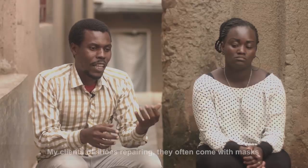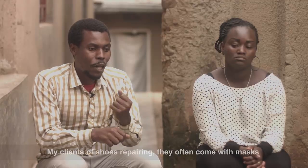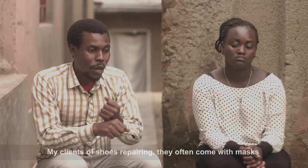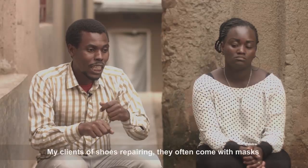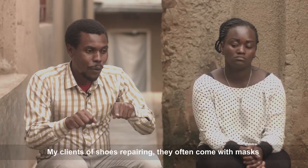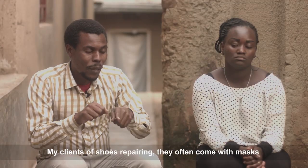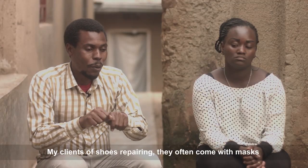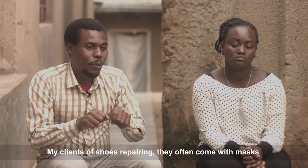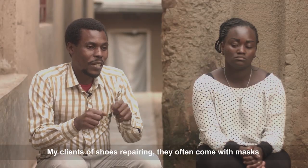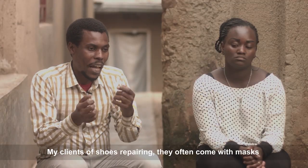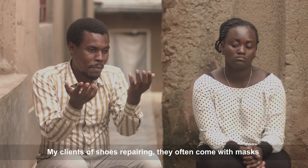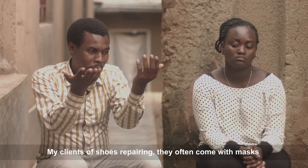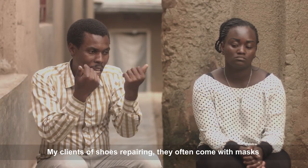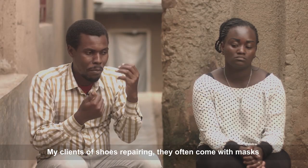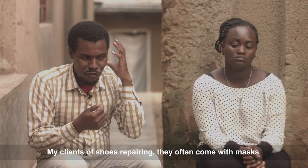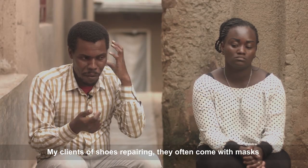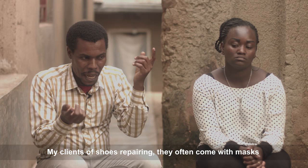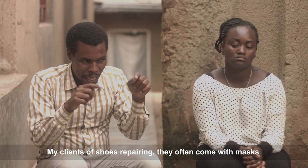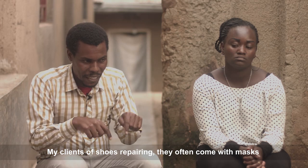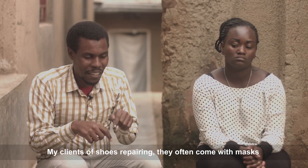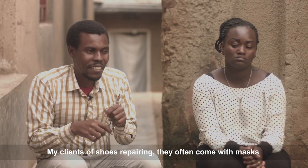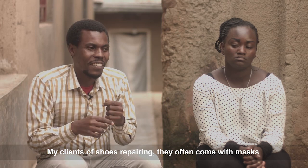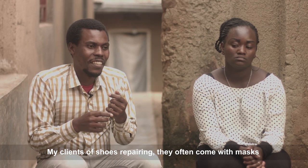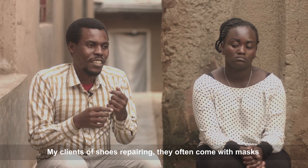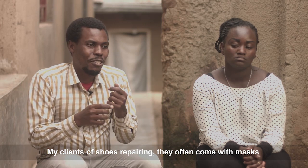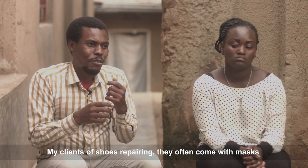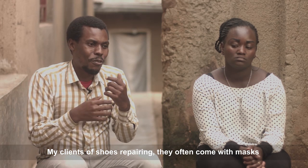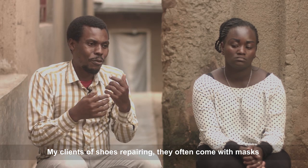The clients I met, actually, I don't have a client.